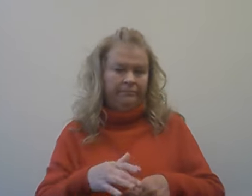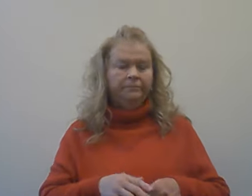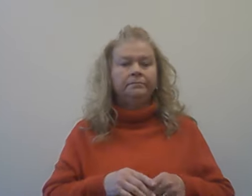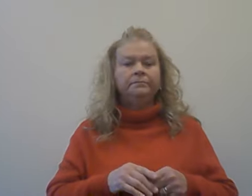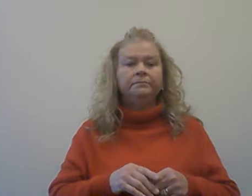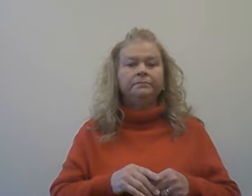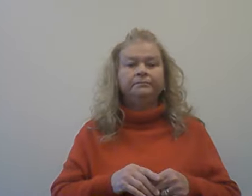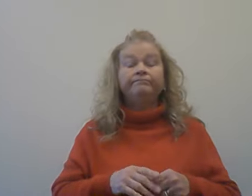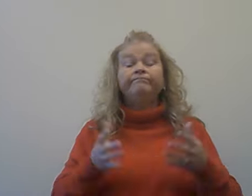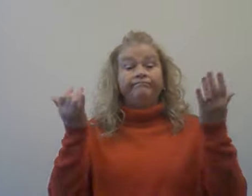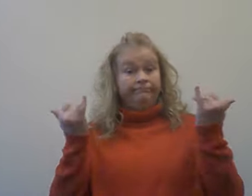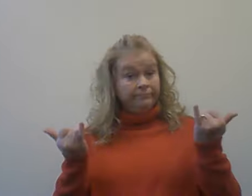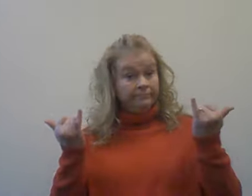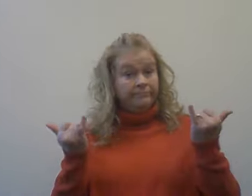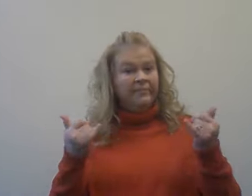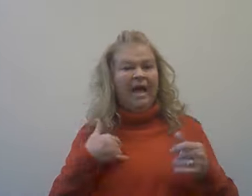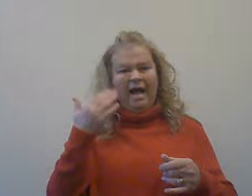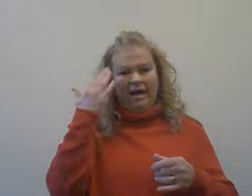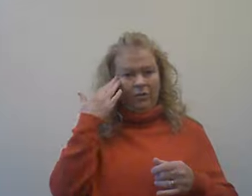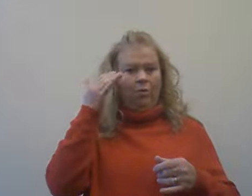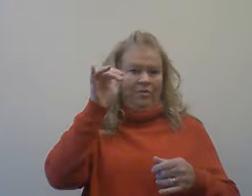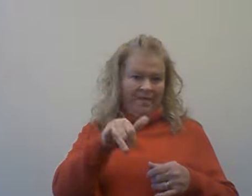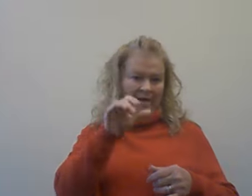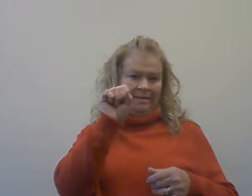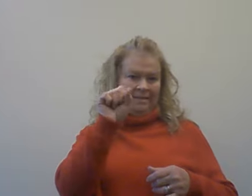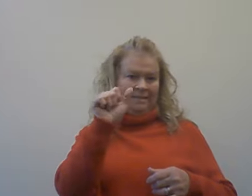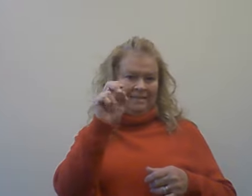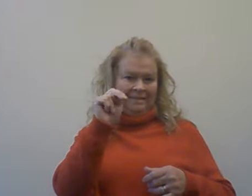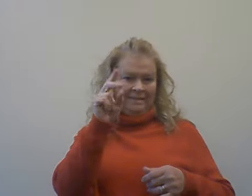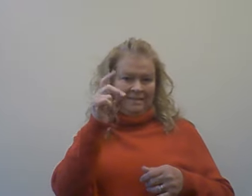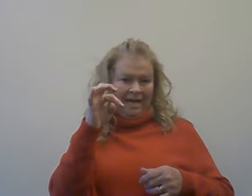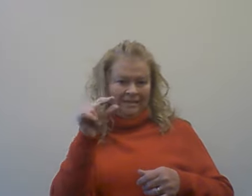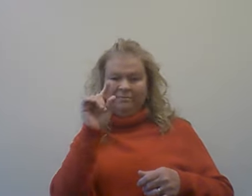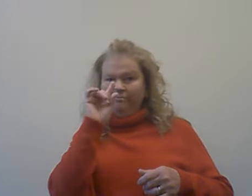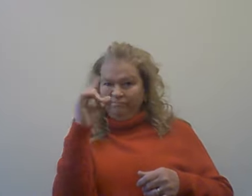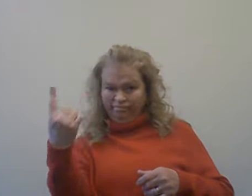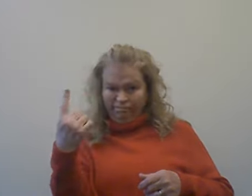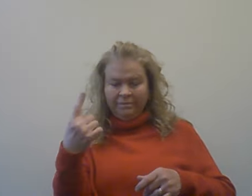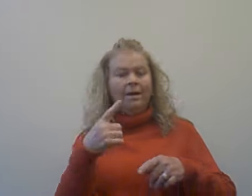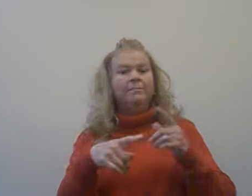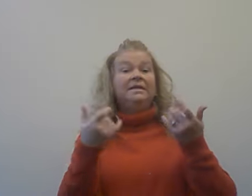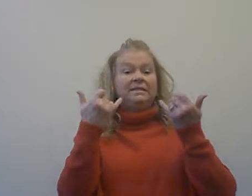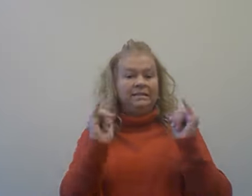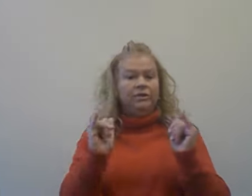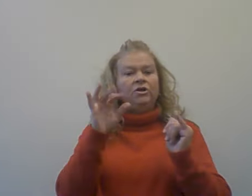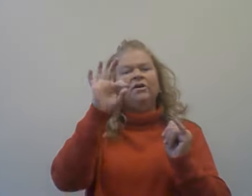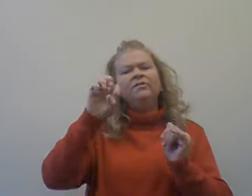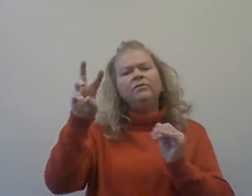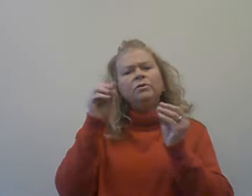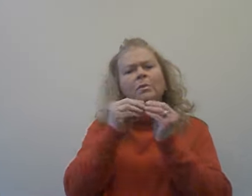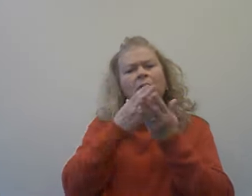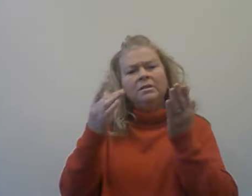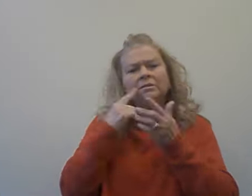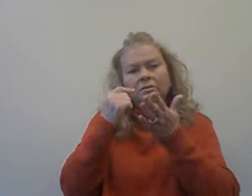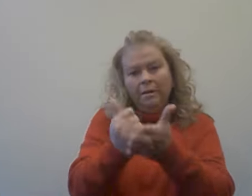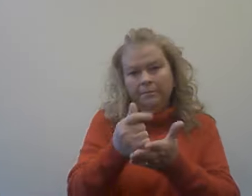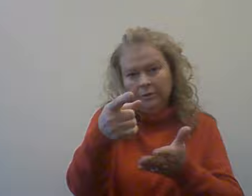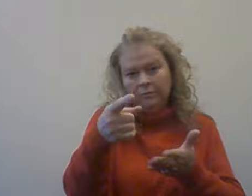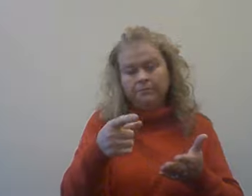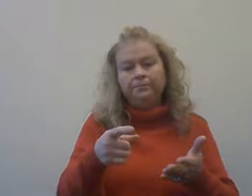Okay, now I know sanding is boring, but just a couple last things because I think these might really help you. In addition to sanding in a logical pattern, don't